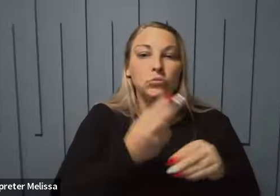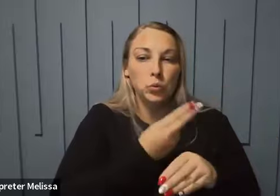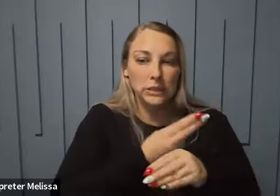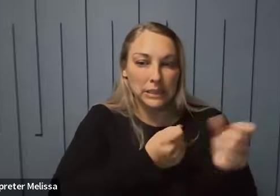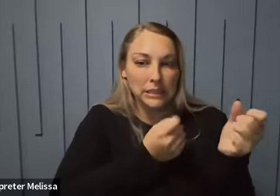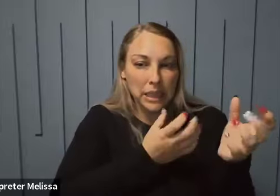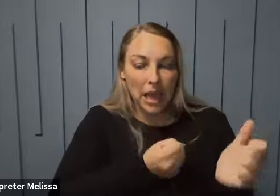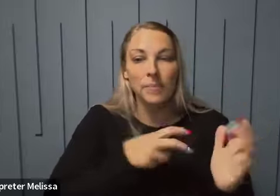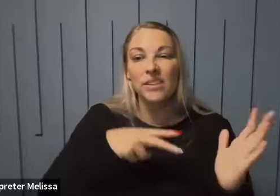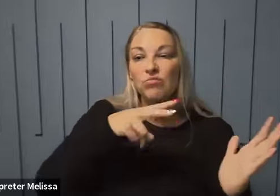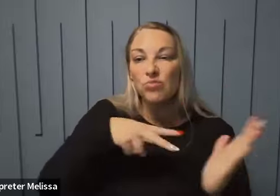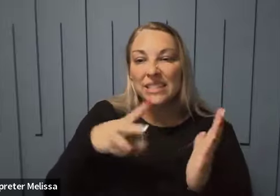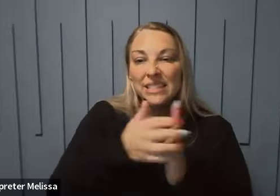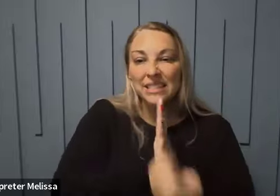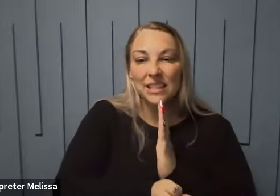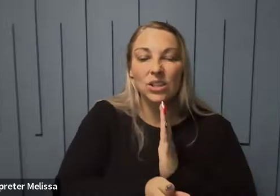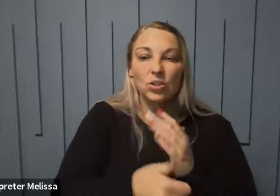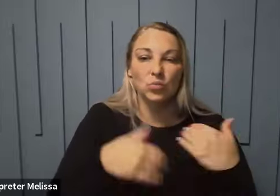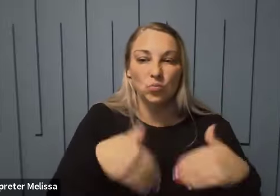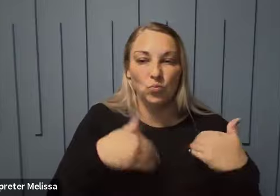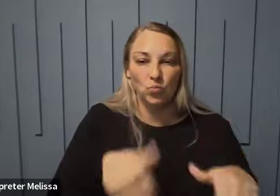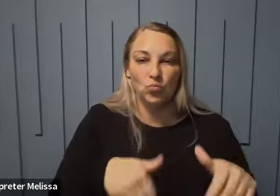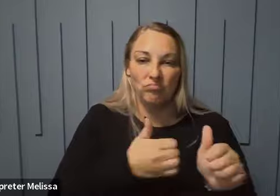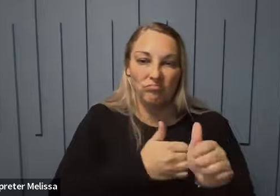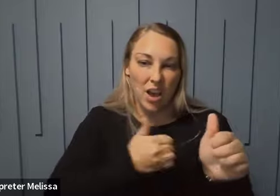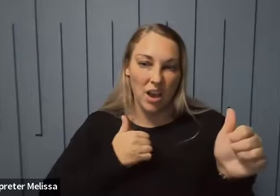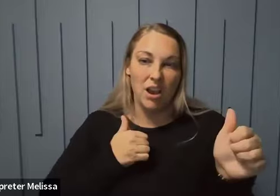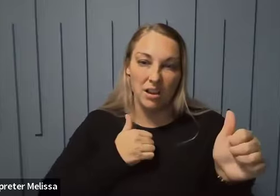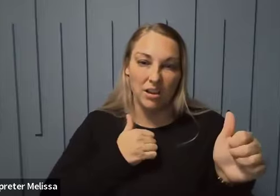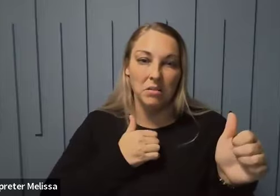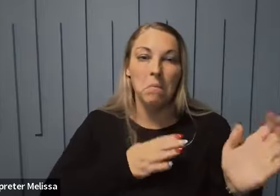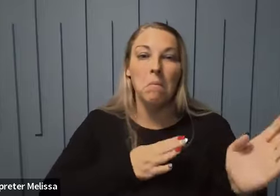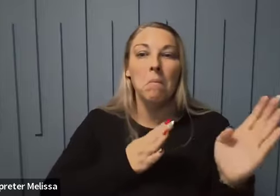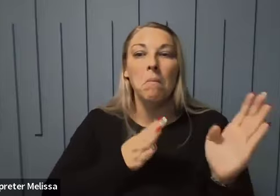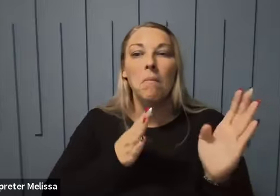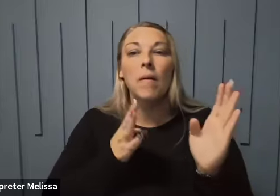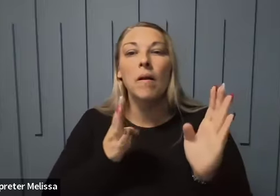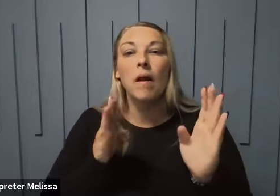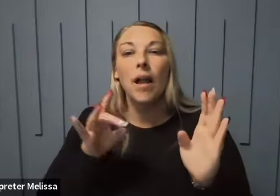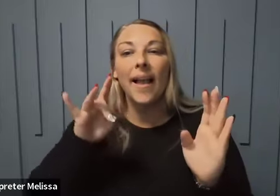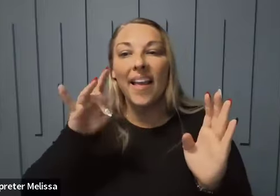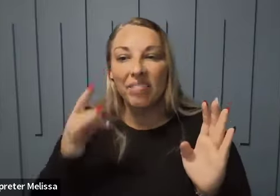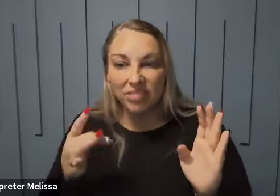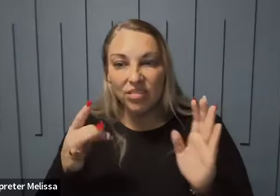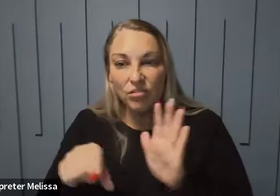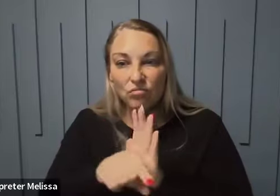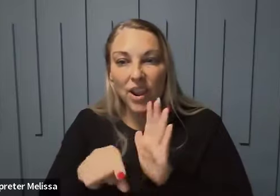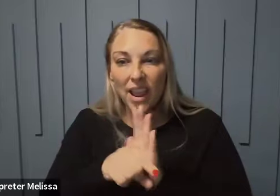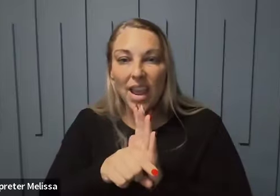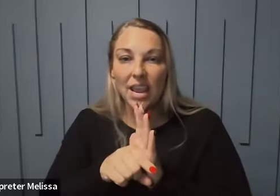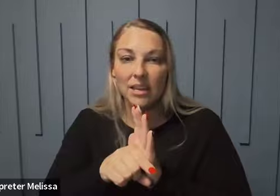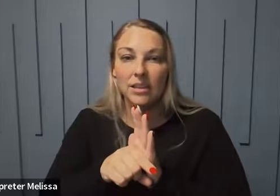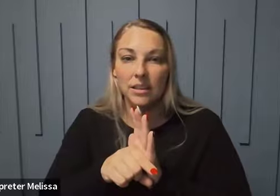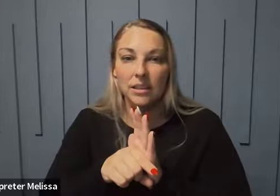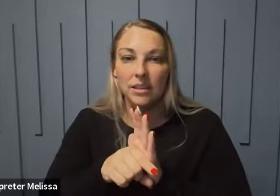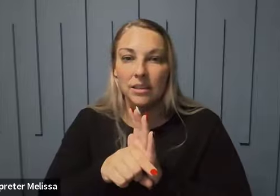his reading skills there was quite a deficit. But by the time he was in the 8th grade, his scores, he was